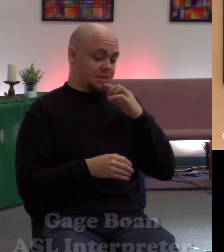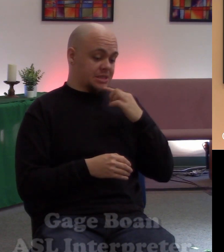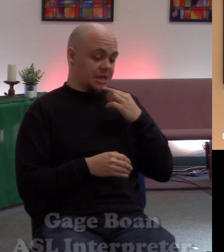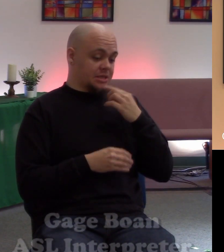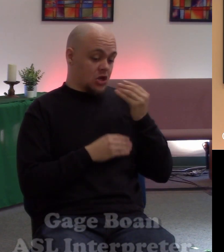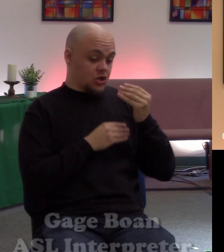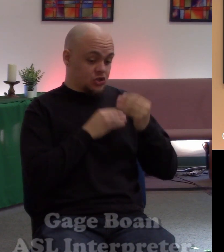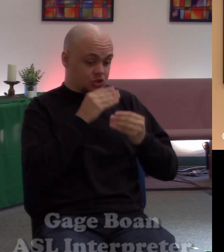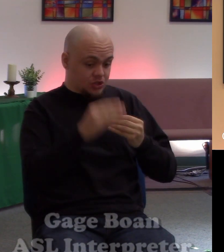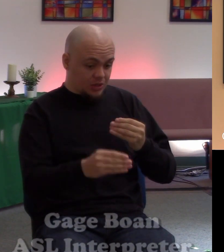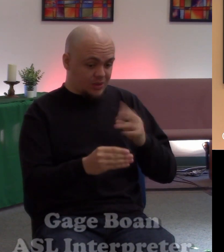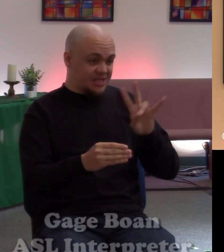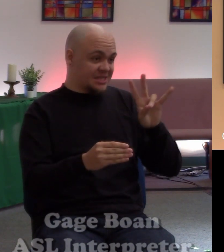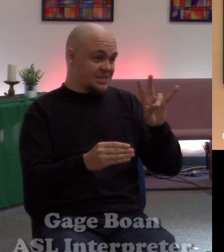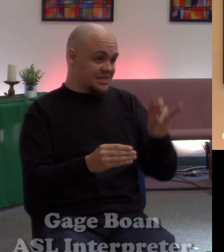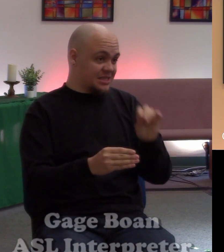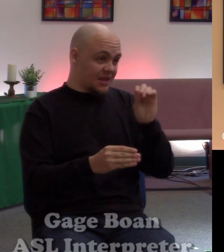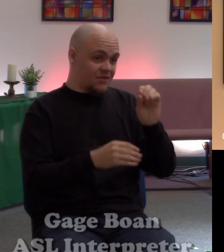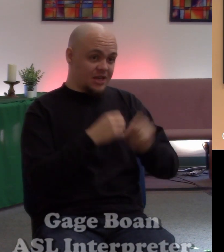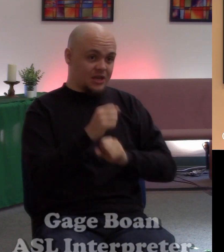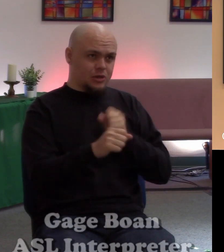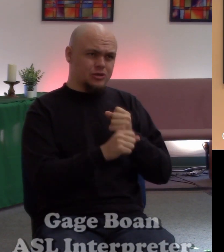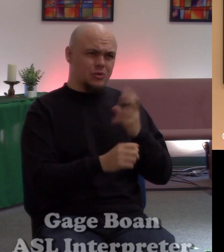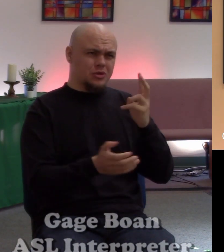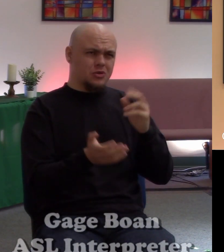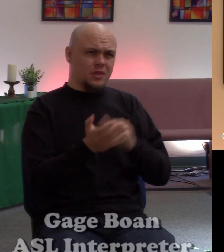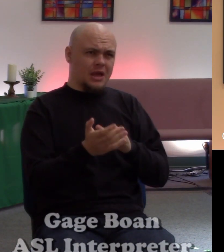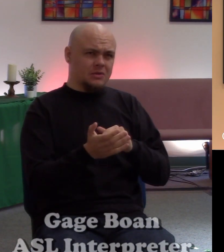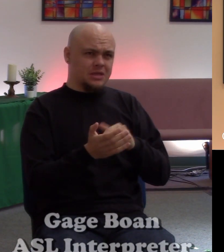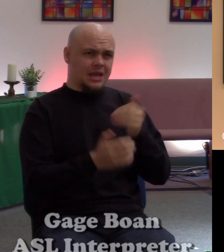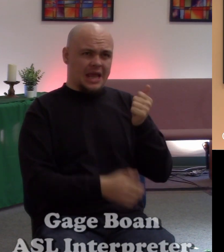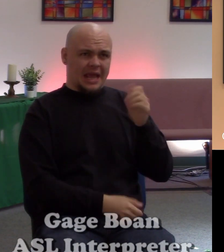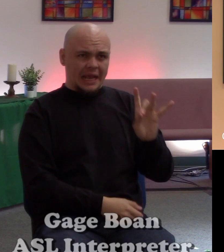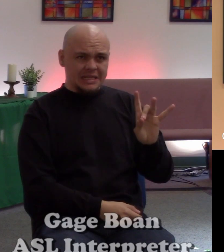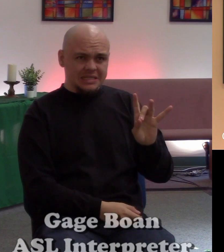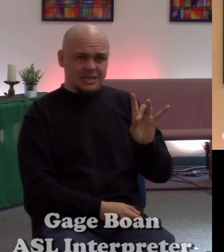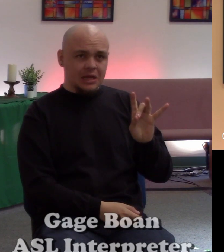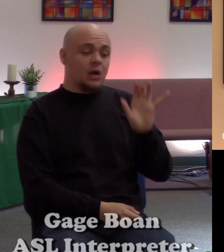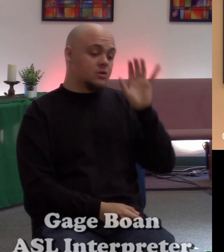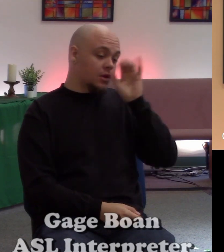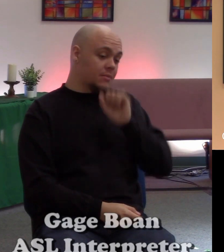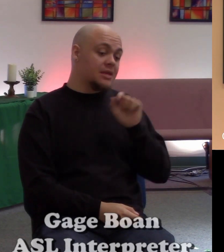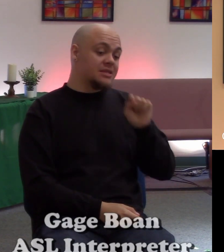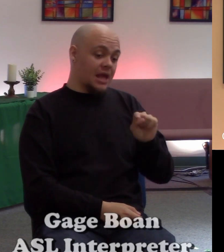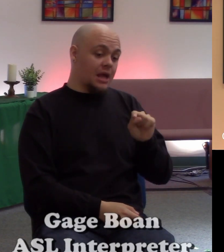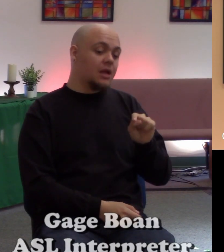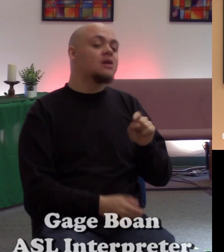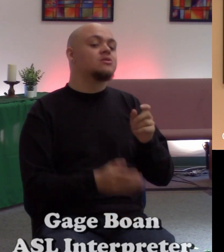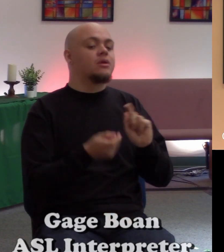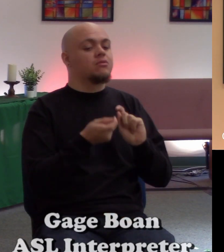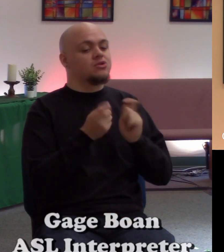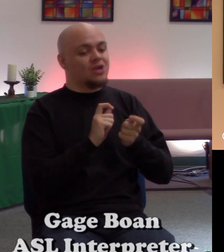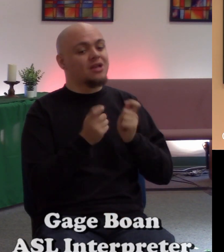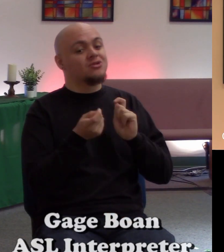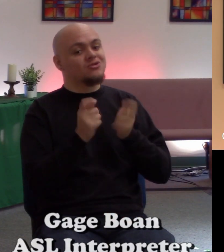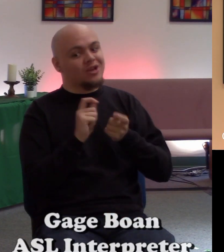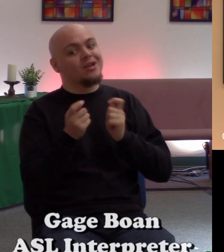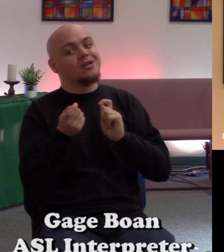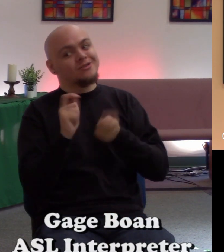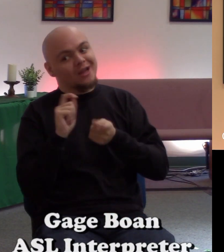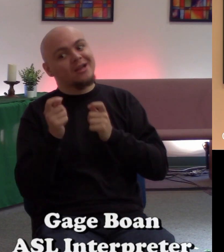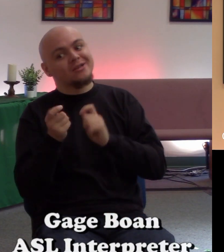70 years. And I think that gives him some time until 18 or so? So he's missed that one, so I'm sure he's going to revise